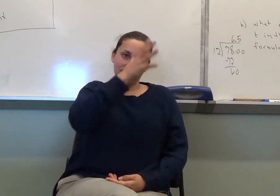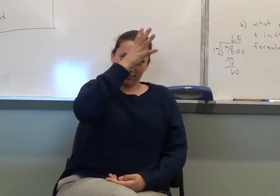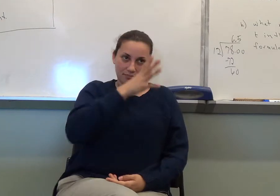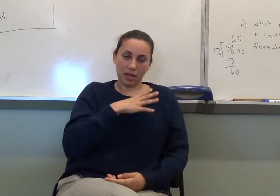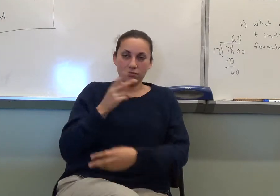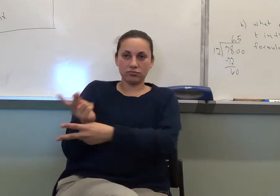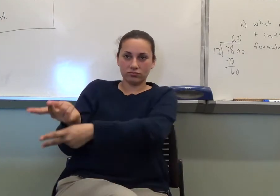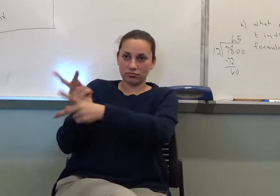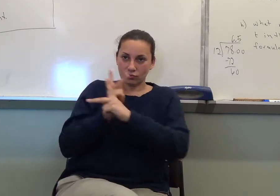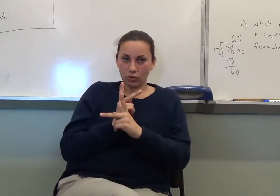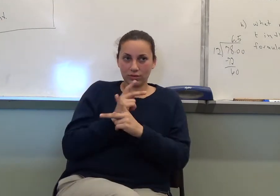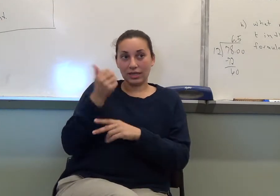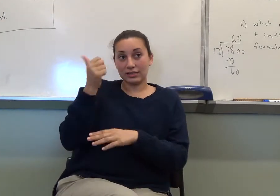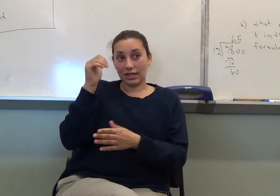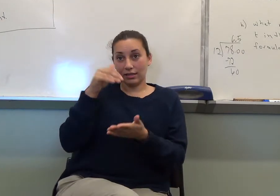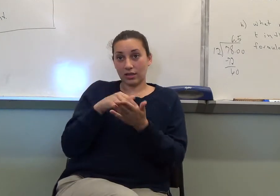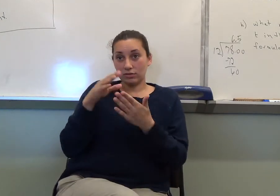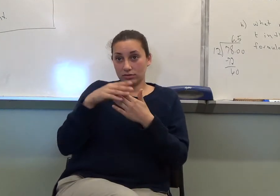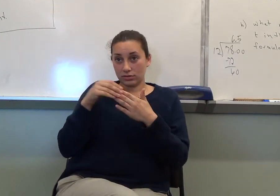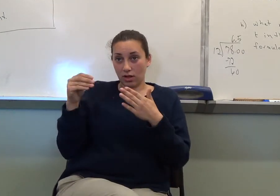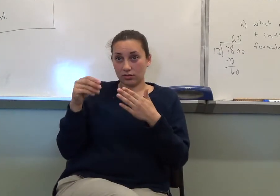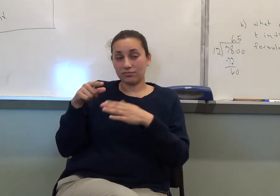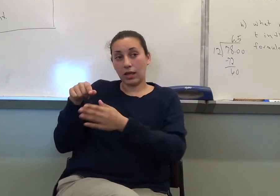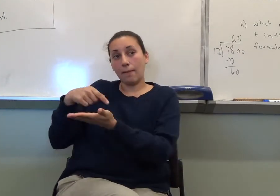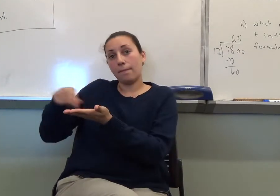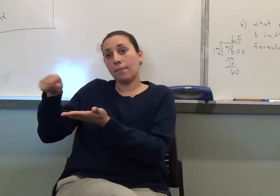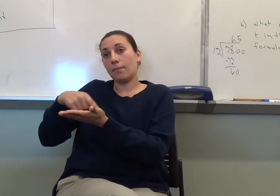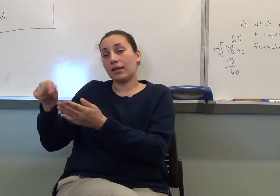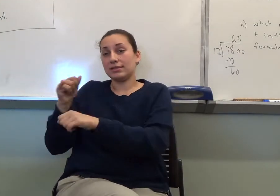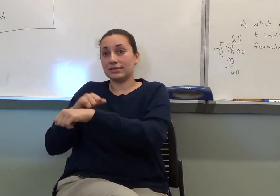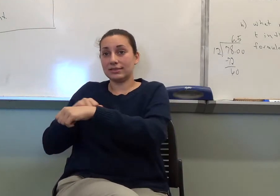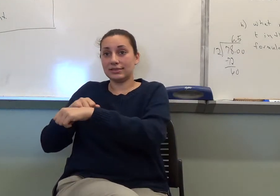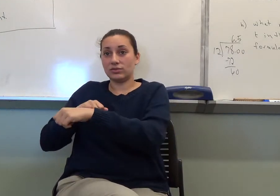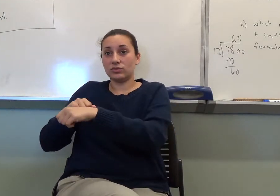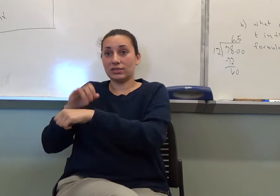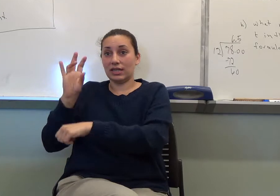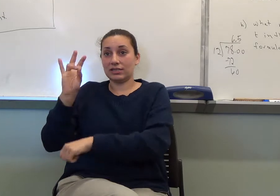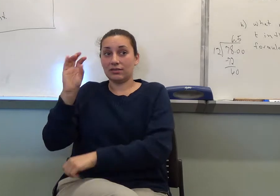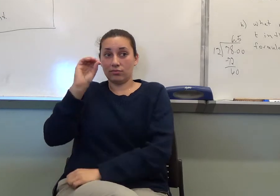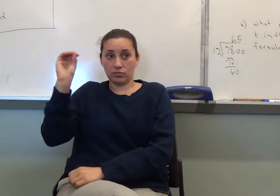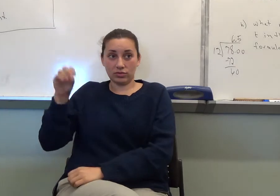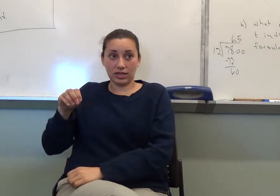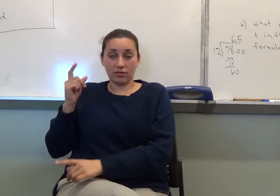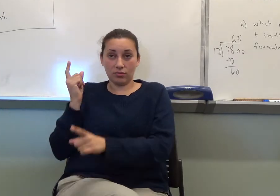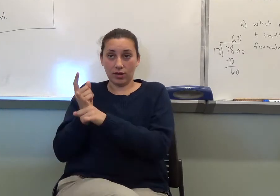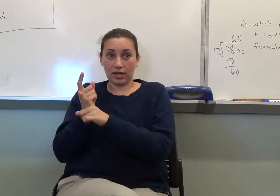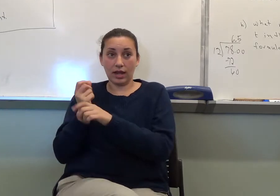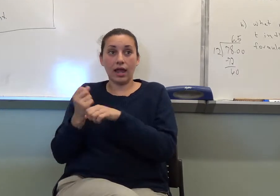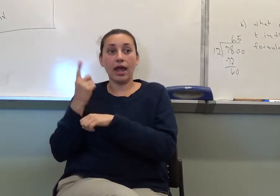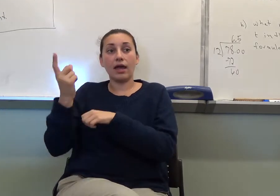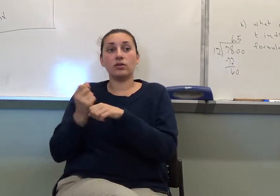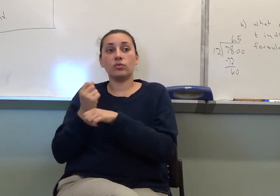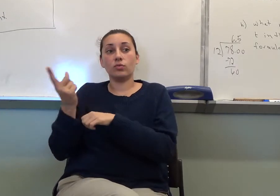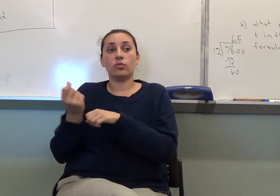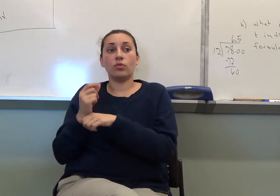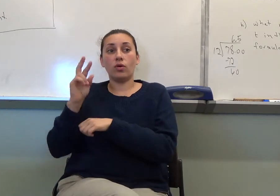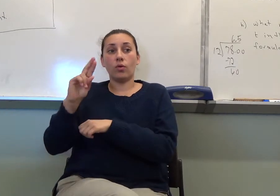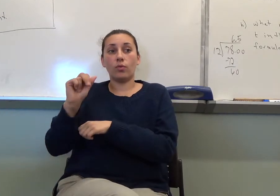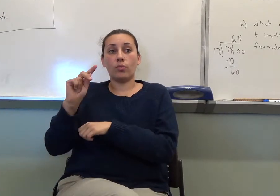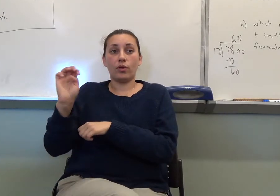simple interest at 7%, that's an annual rate. If you notice over there, that is an annual interest rate that'll